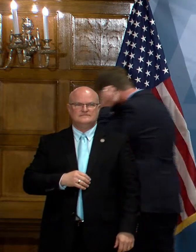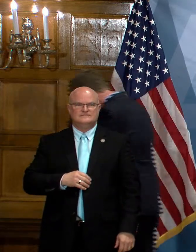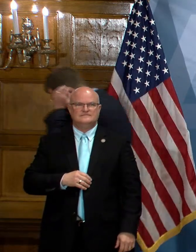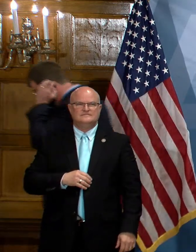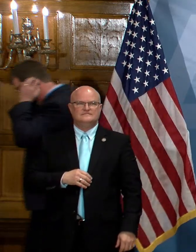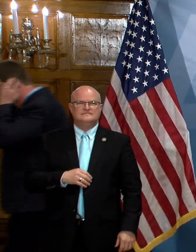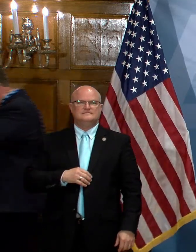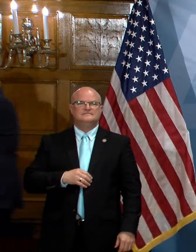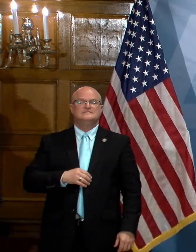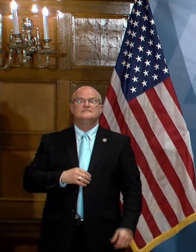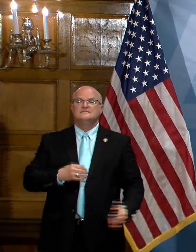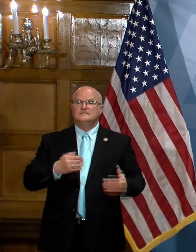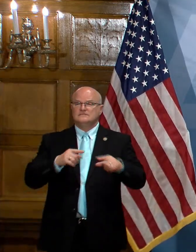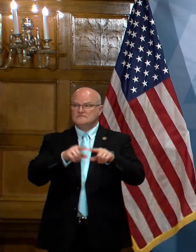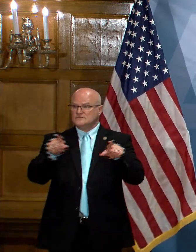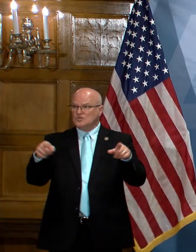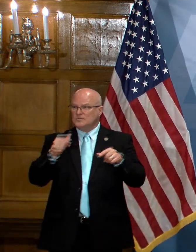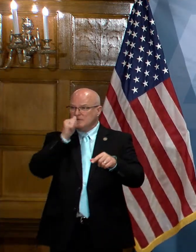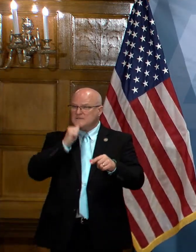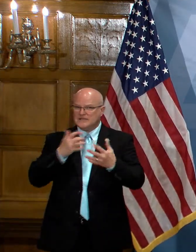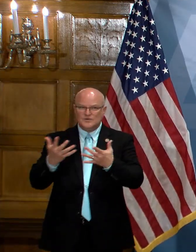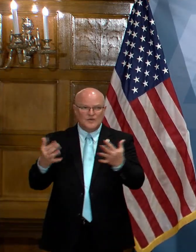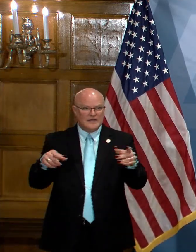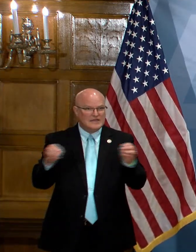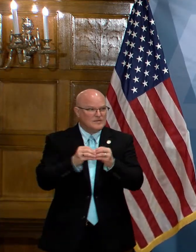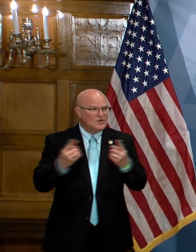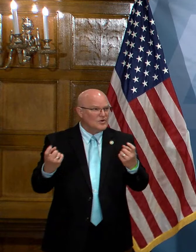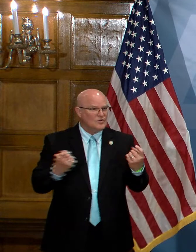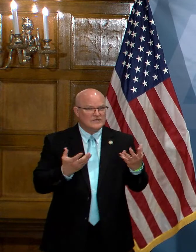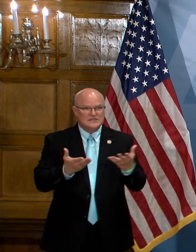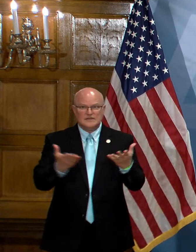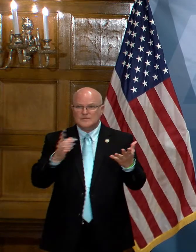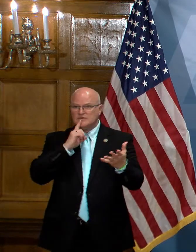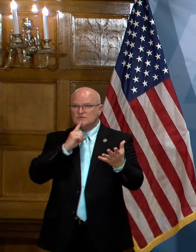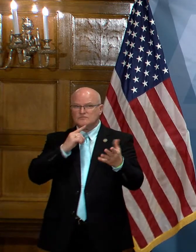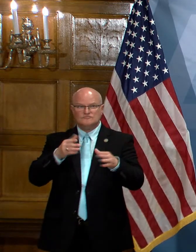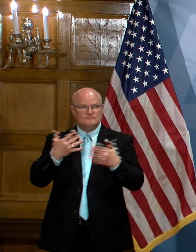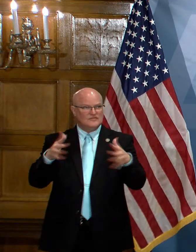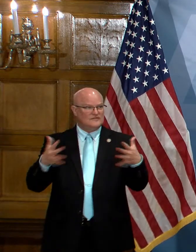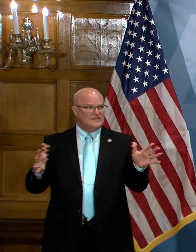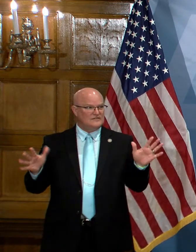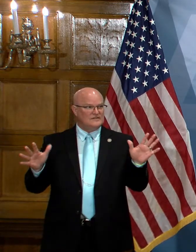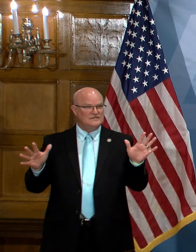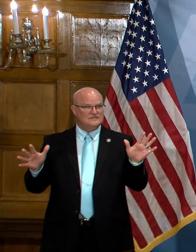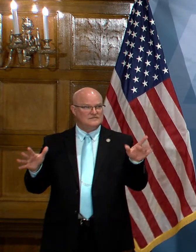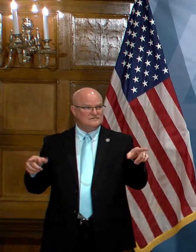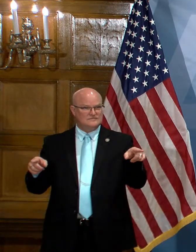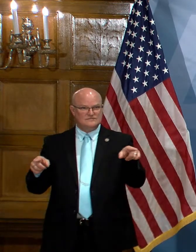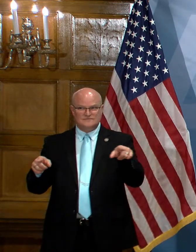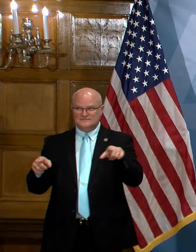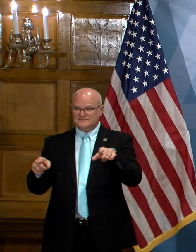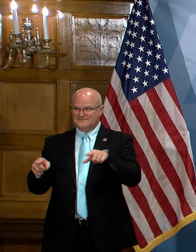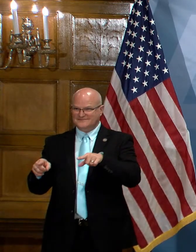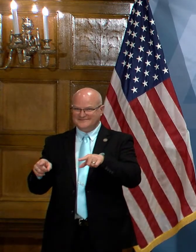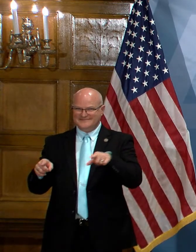And let me come back to the table because you all have been very patient. Was there any other question? I want to make sure you all are covered here. You all actually show